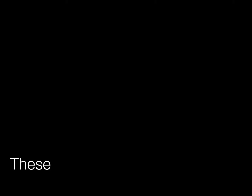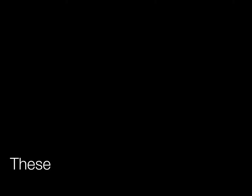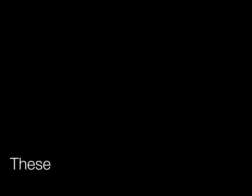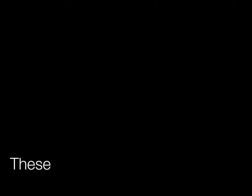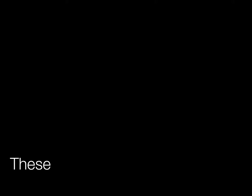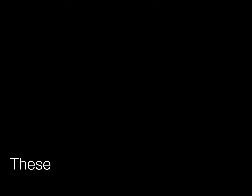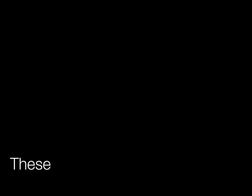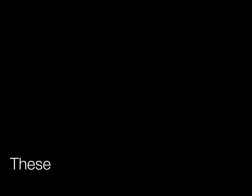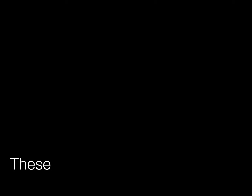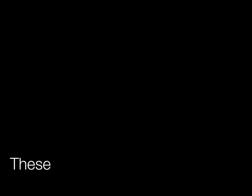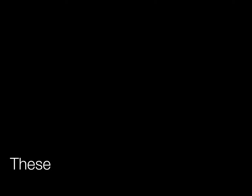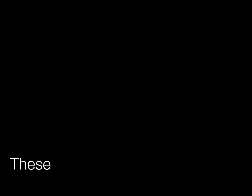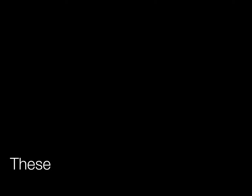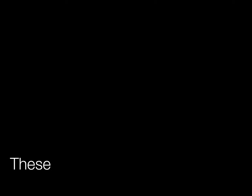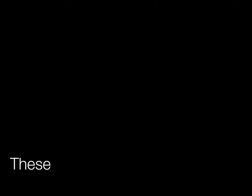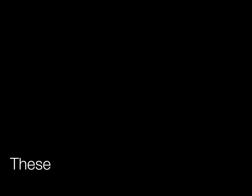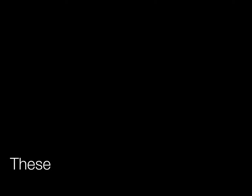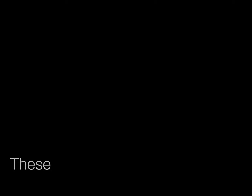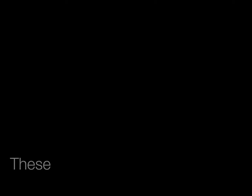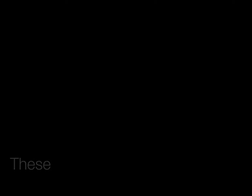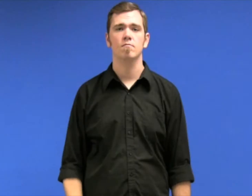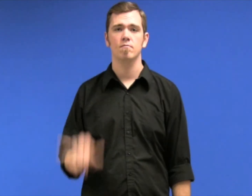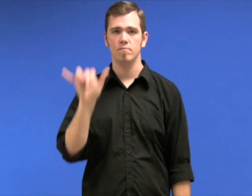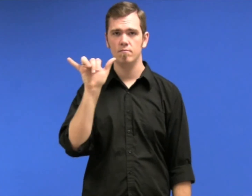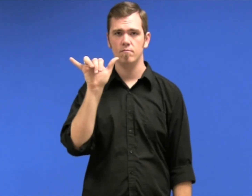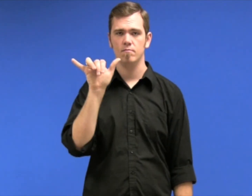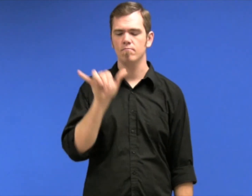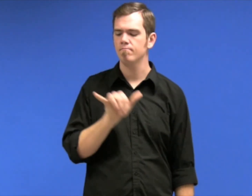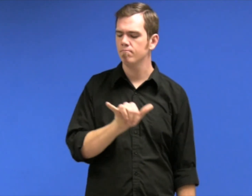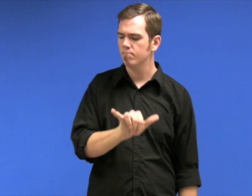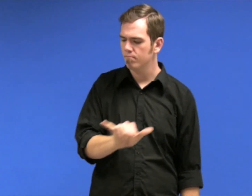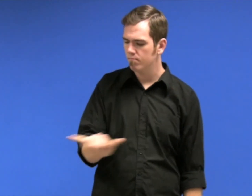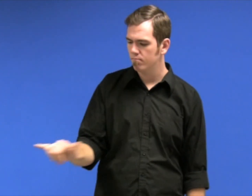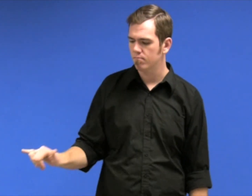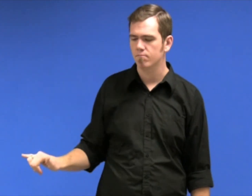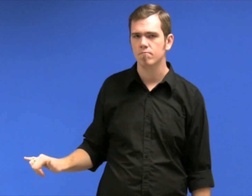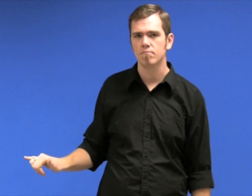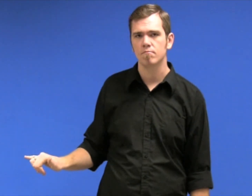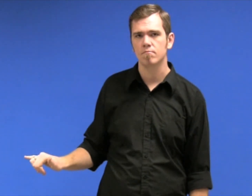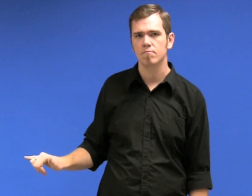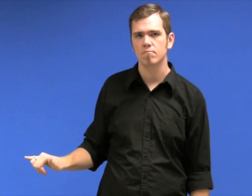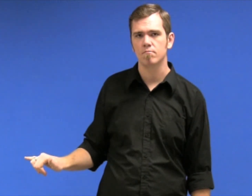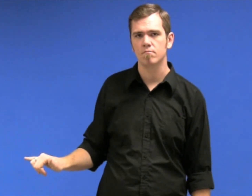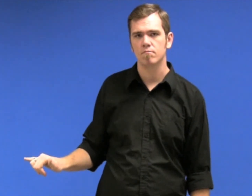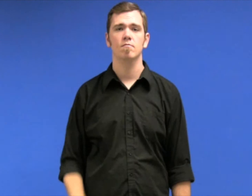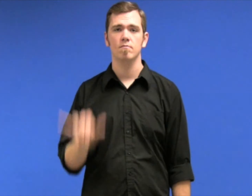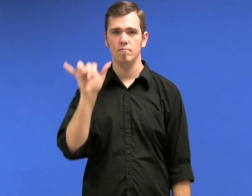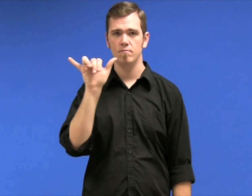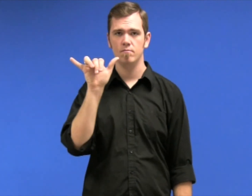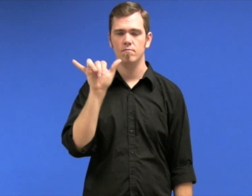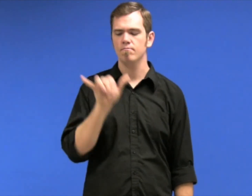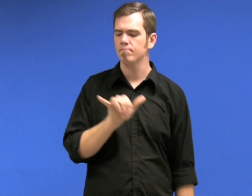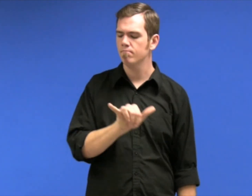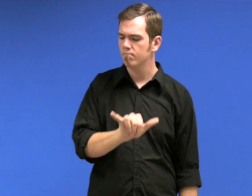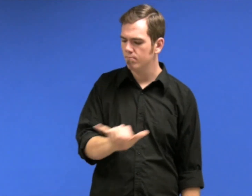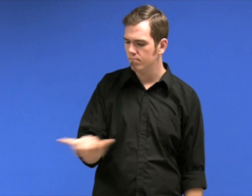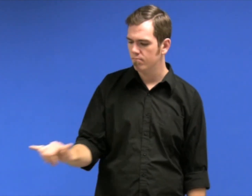And these, again, you will not use these signs very often, is these. Normally you would just point, but it's